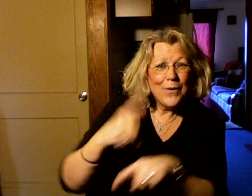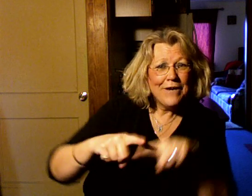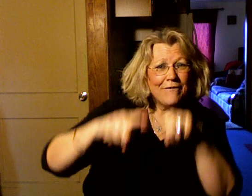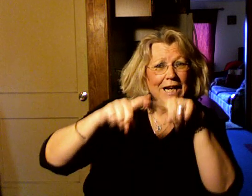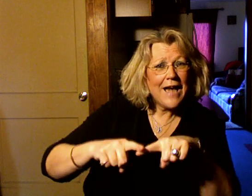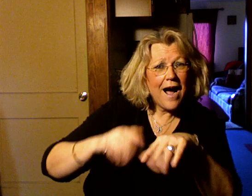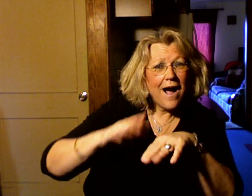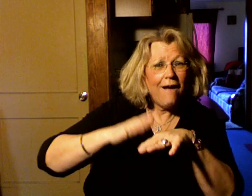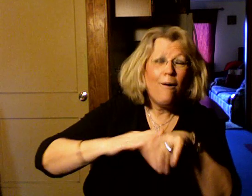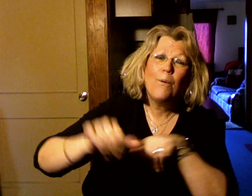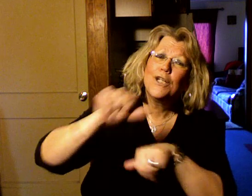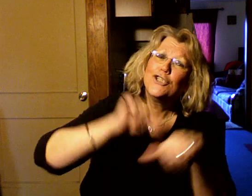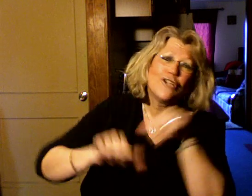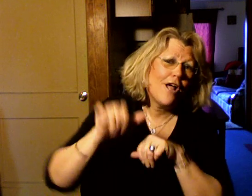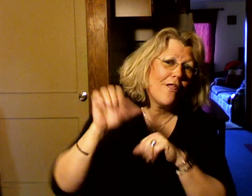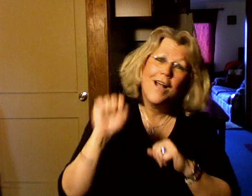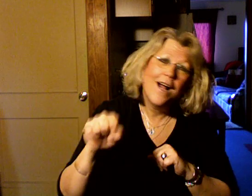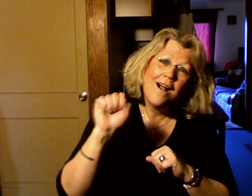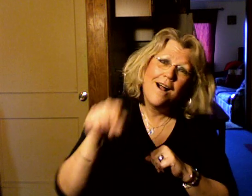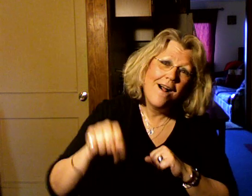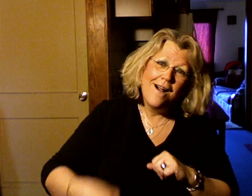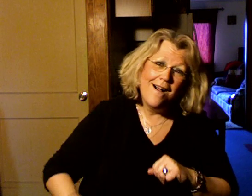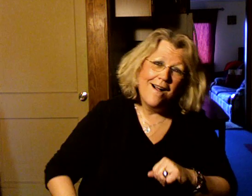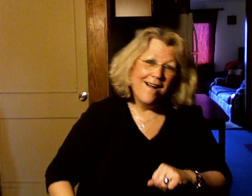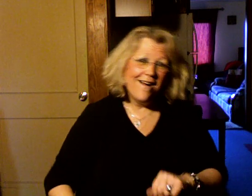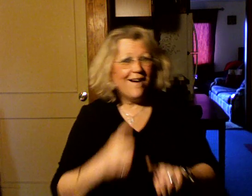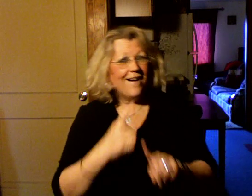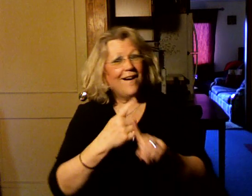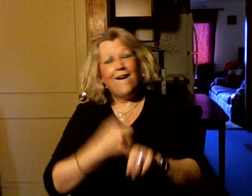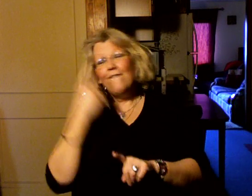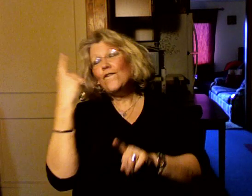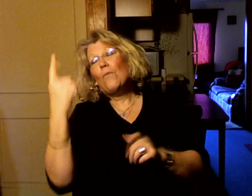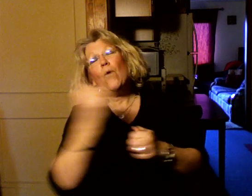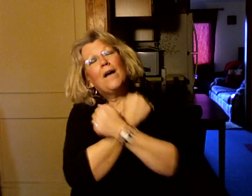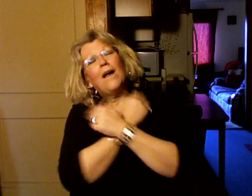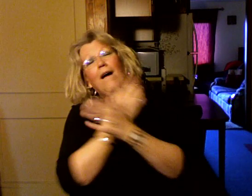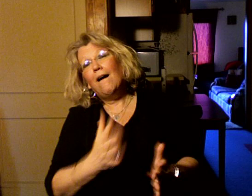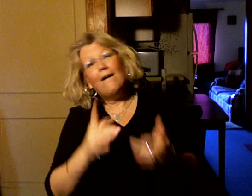I love you.